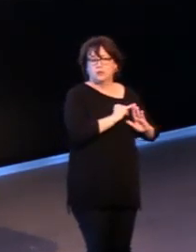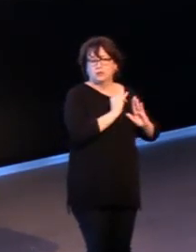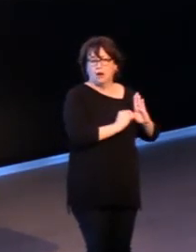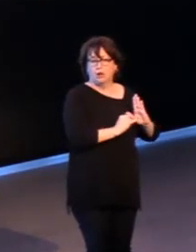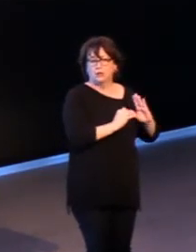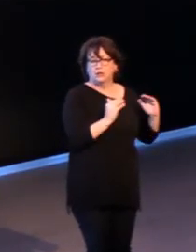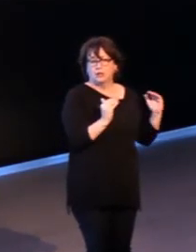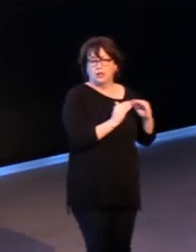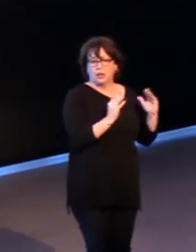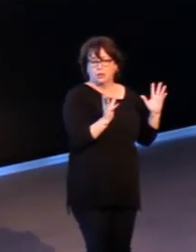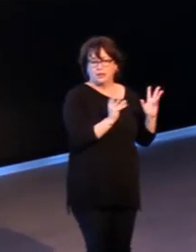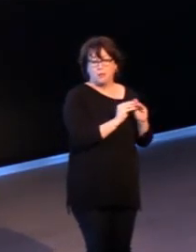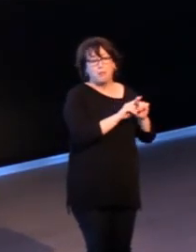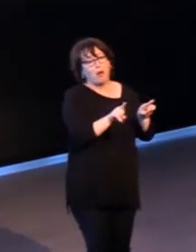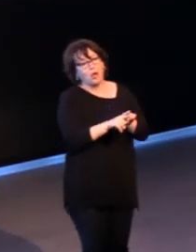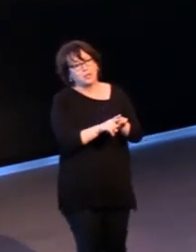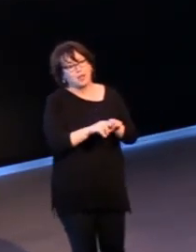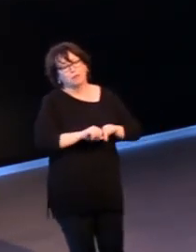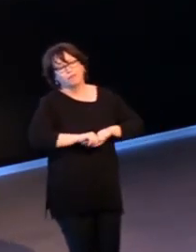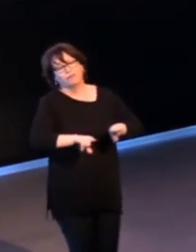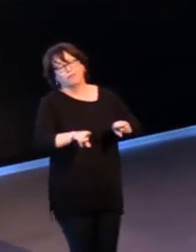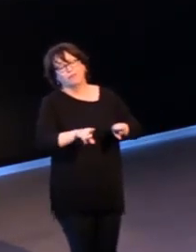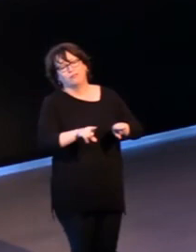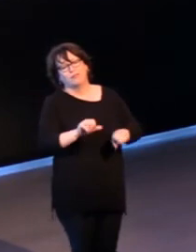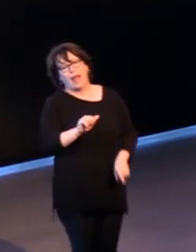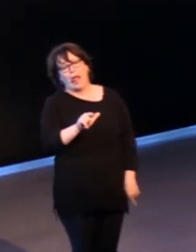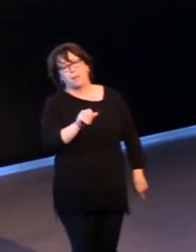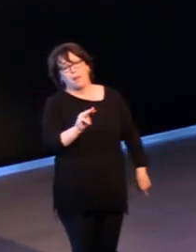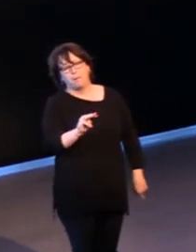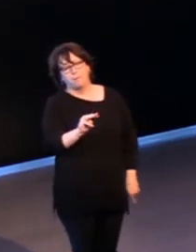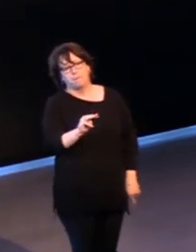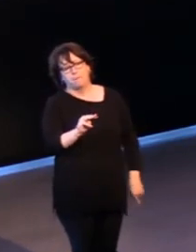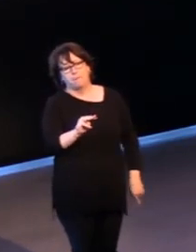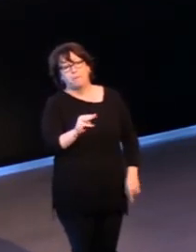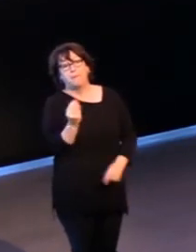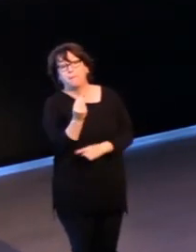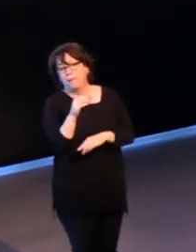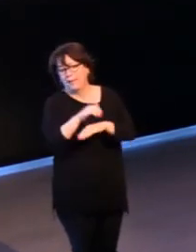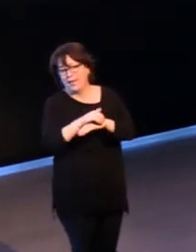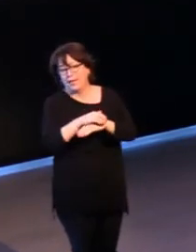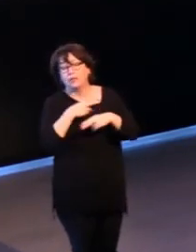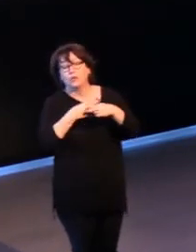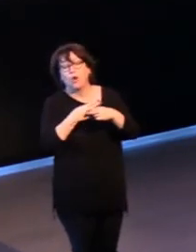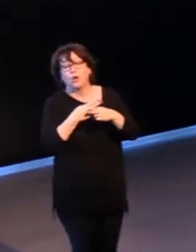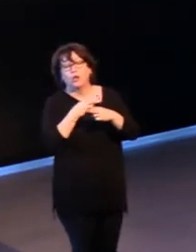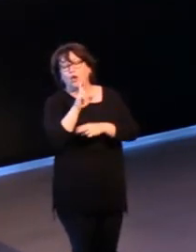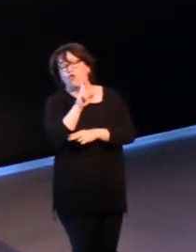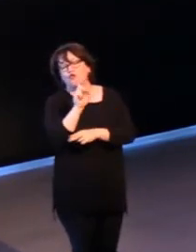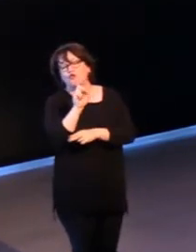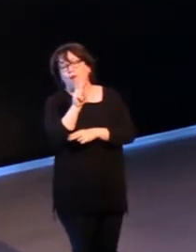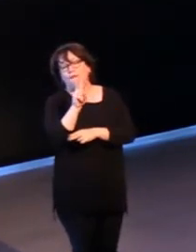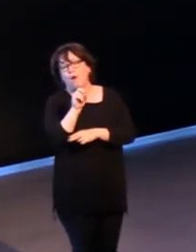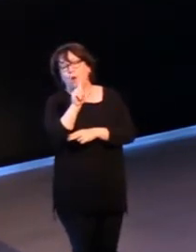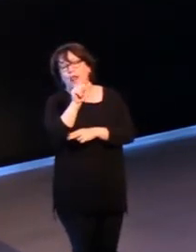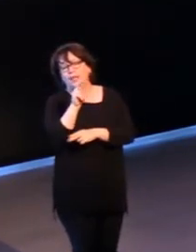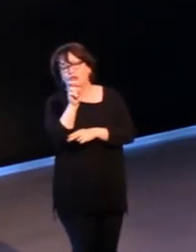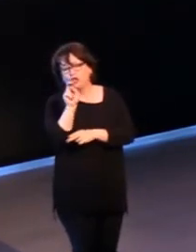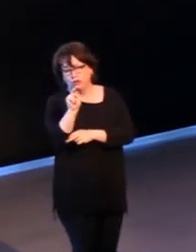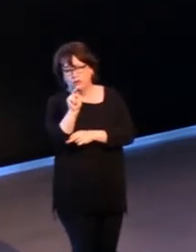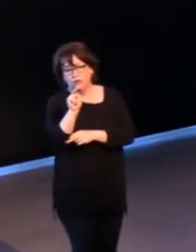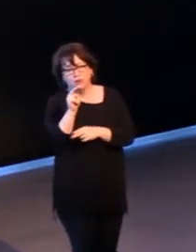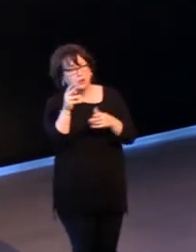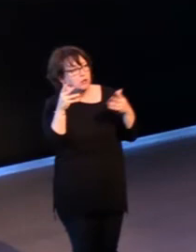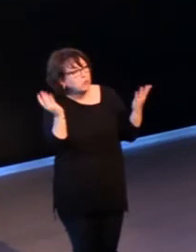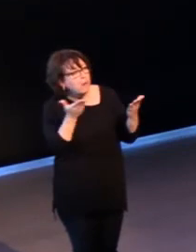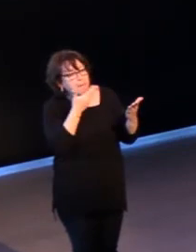for, is this album that I'm releasing Monday night called Revelations, because what better way to start the